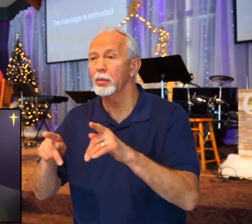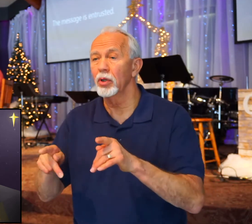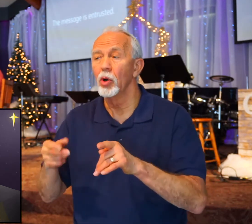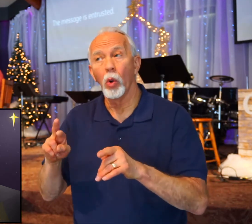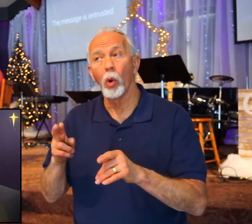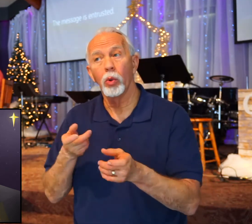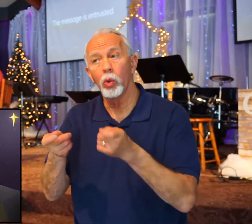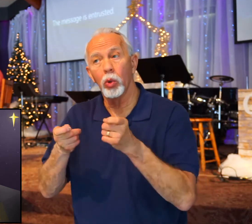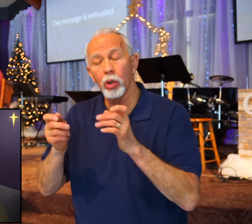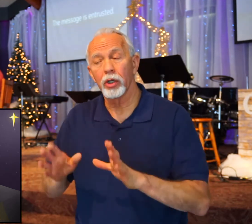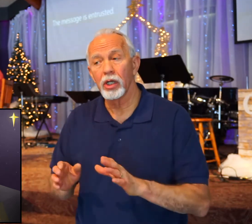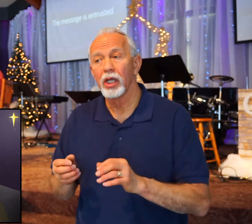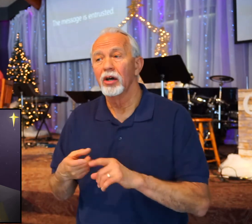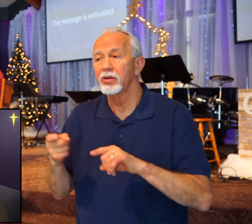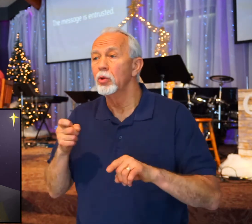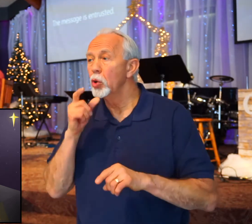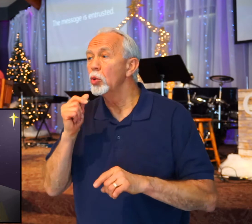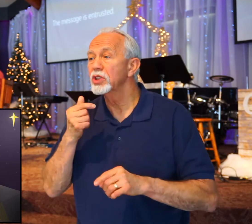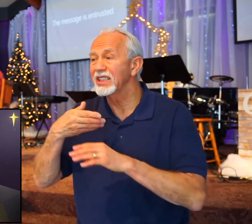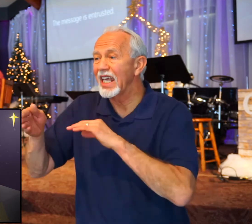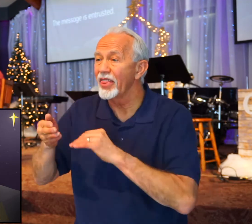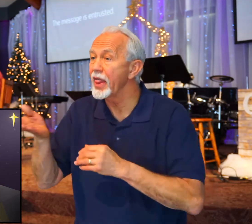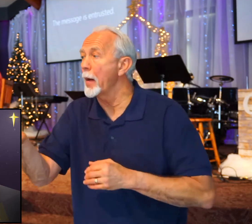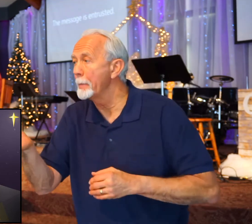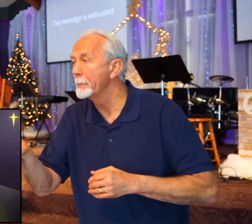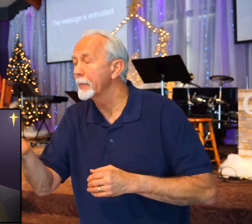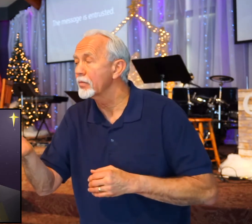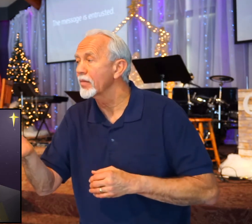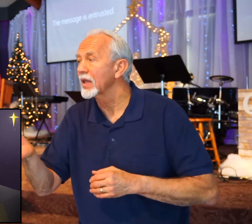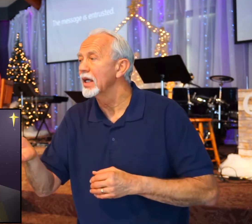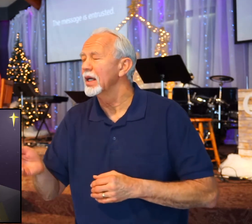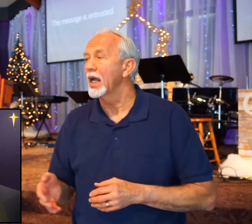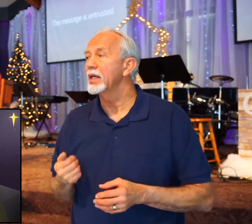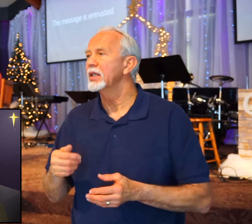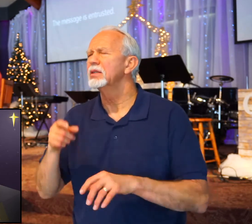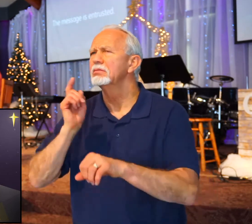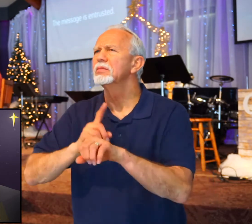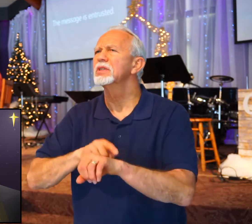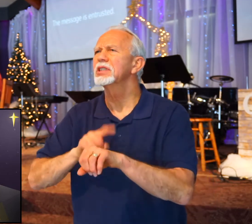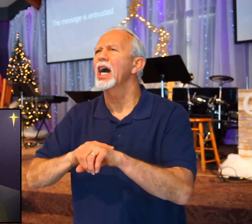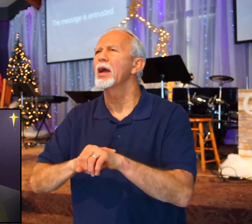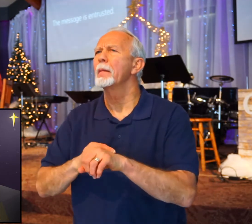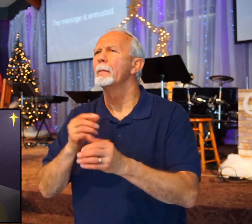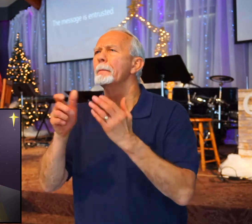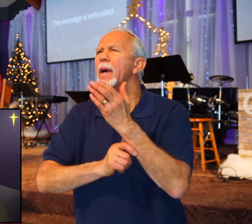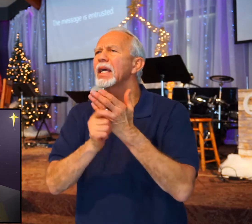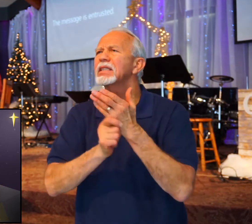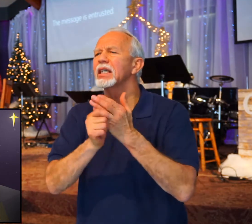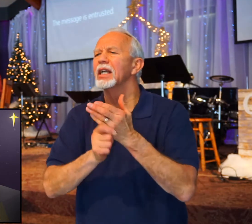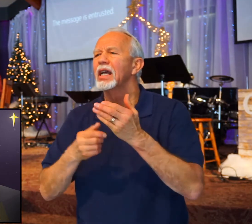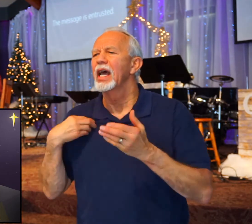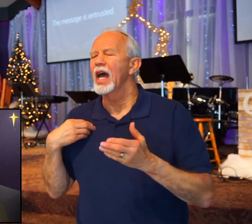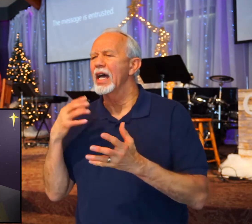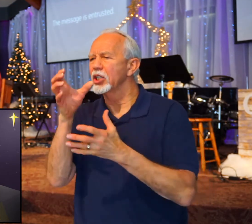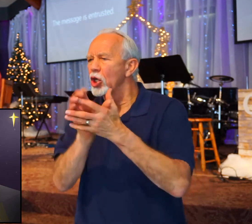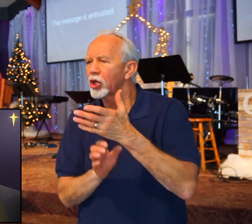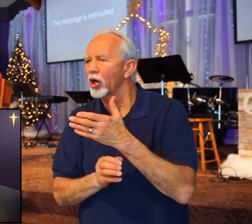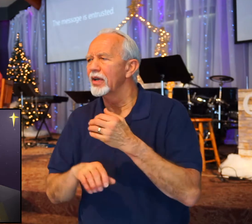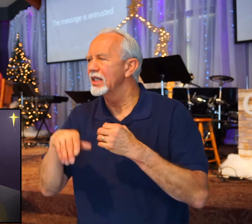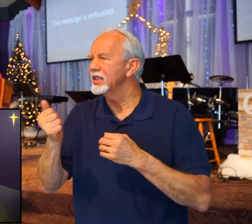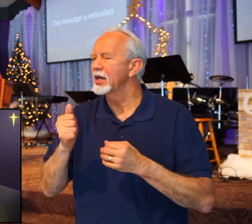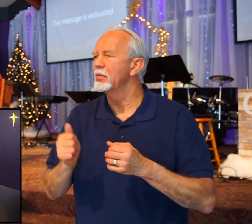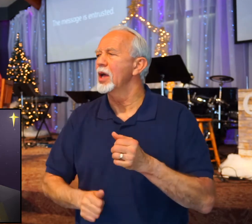ruler from whom they're sent. Actually, Time Magazine has an article of the 10